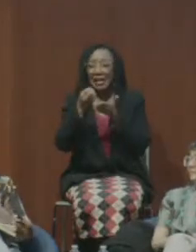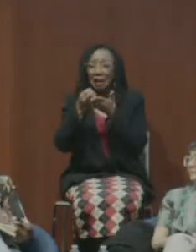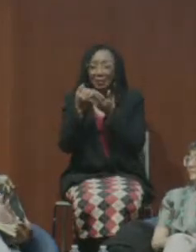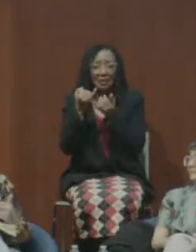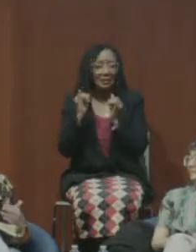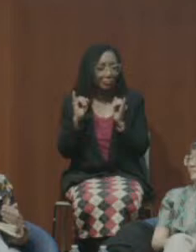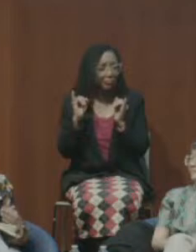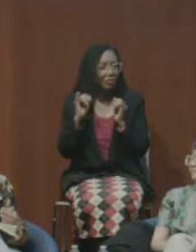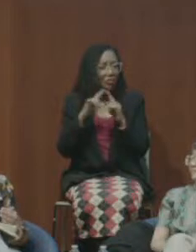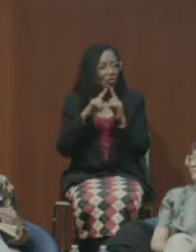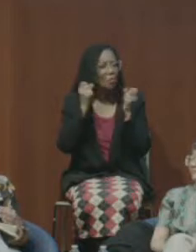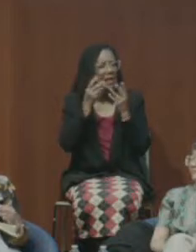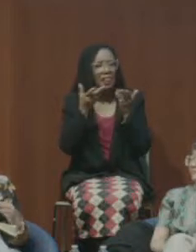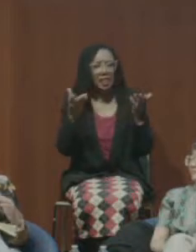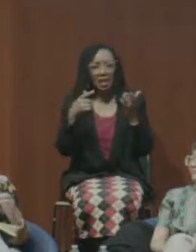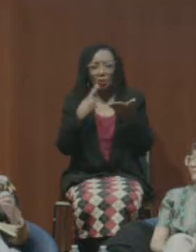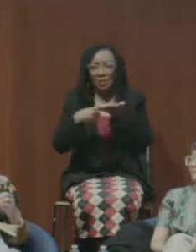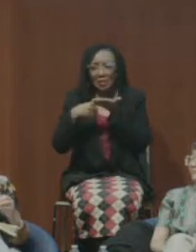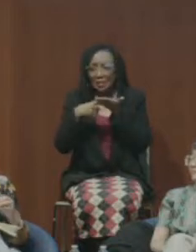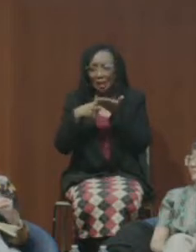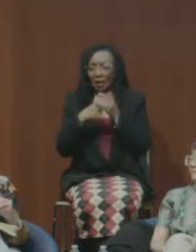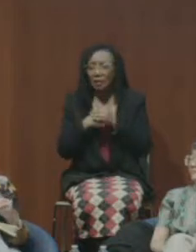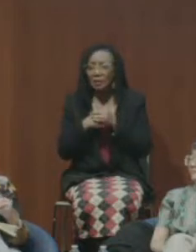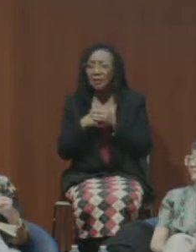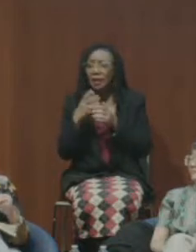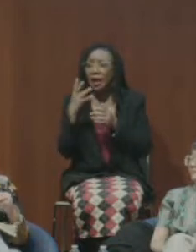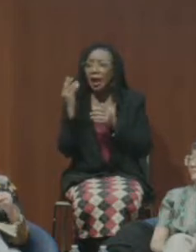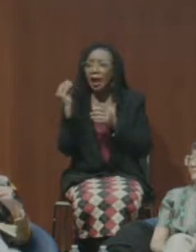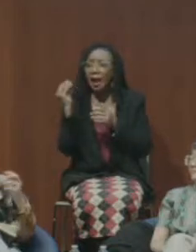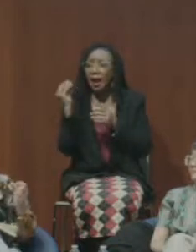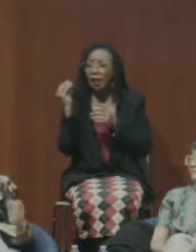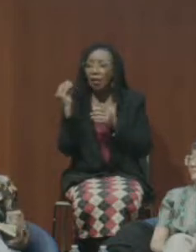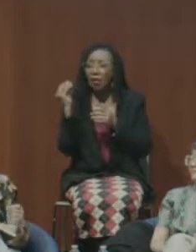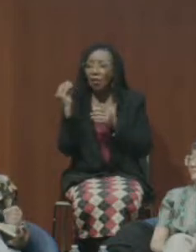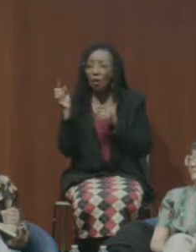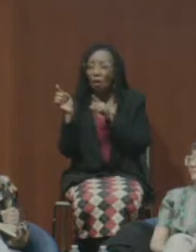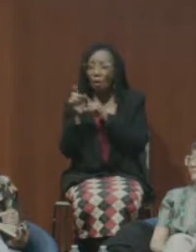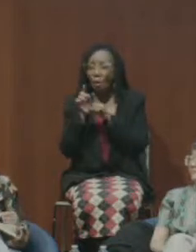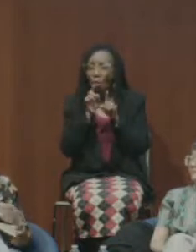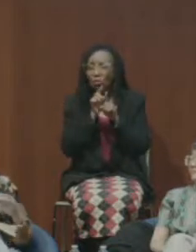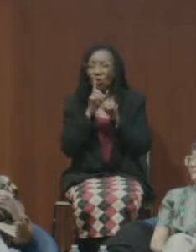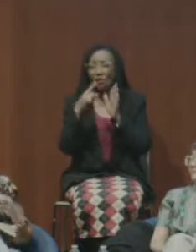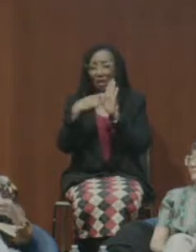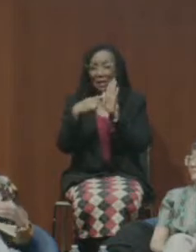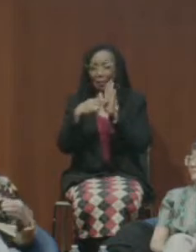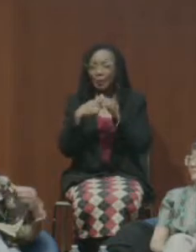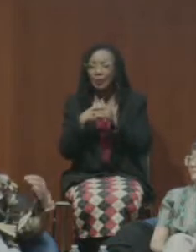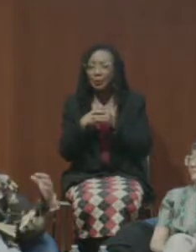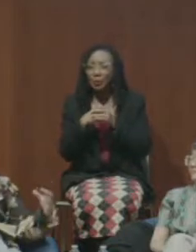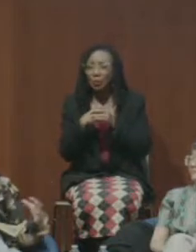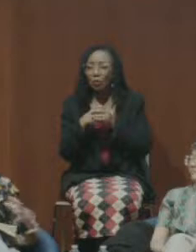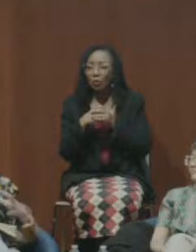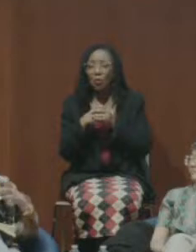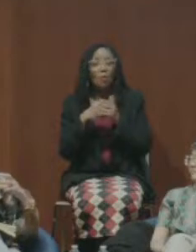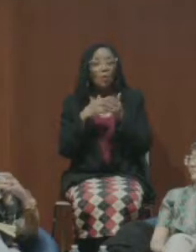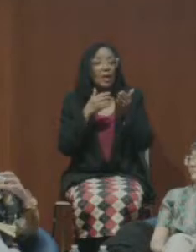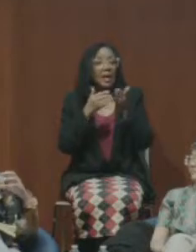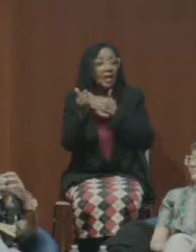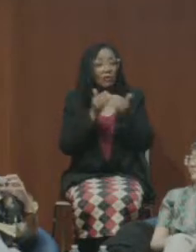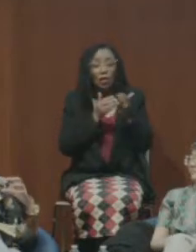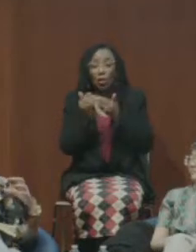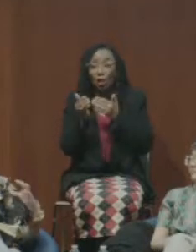so many of the things that we are doing. And I'll just give an example. Even